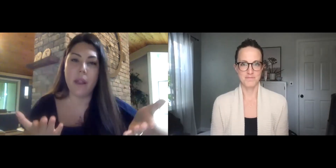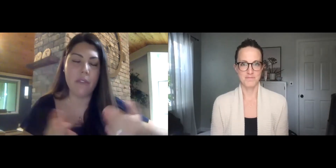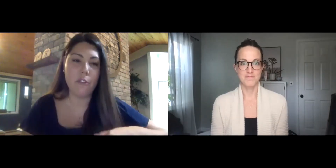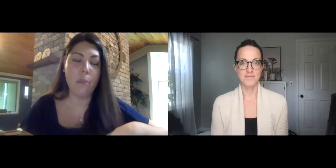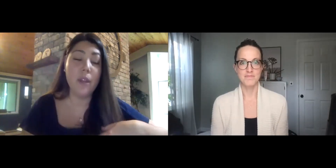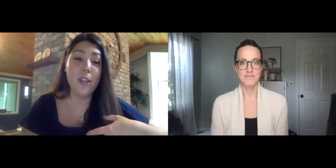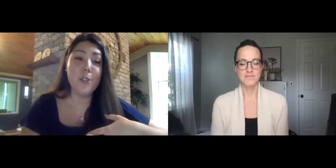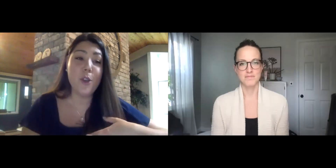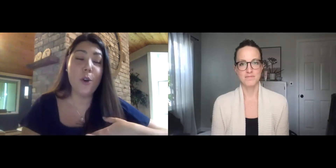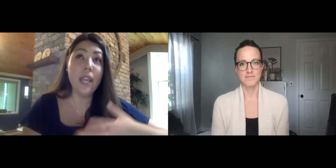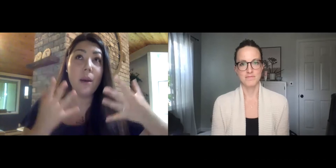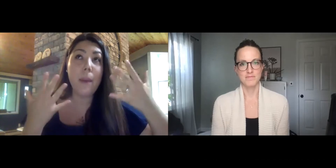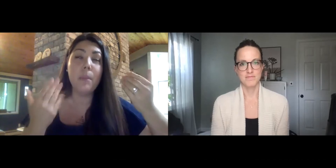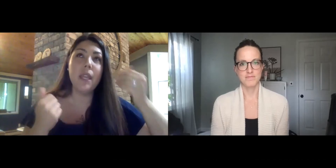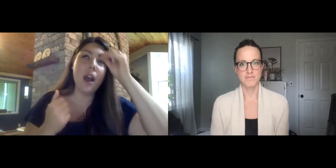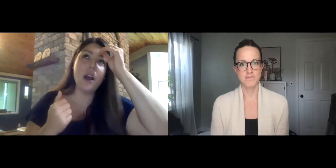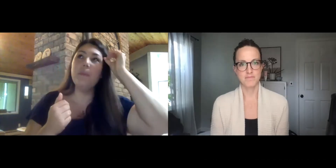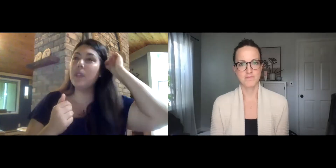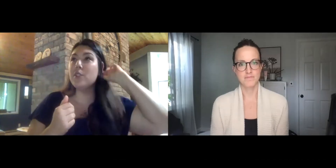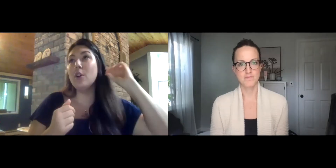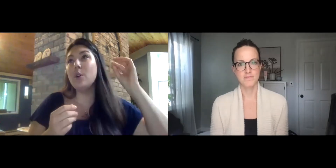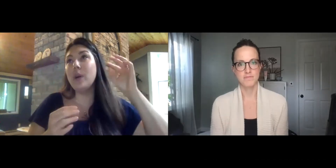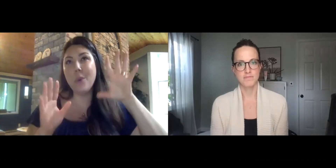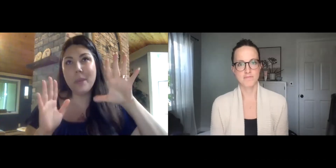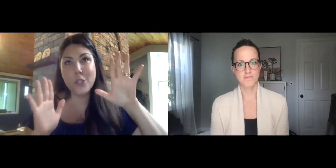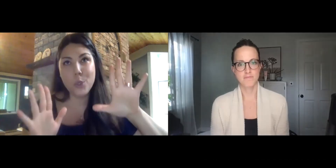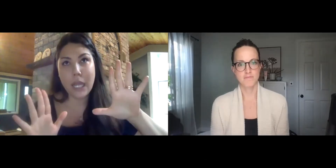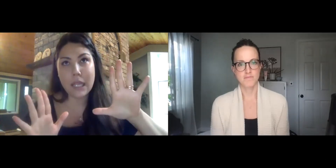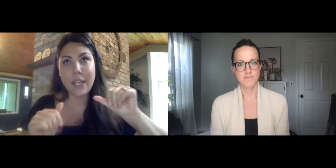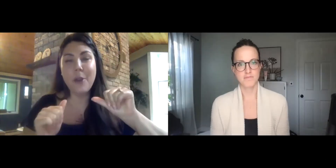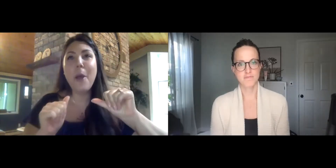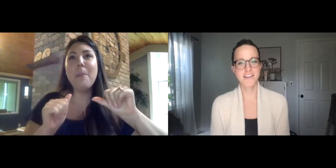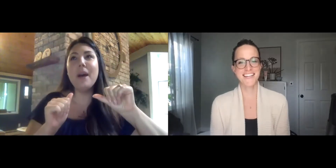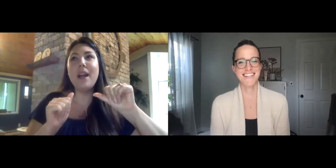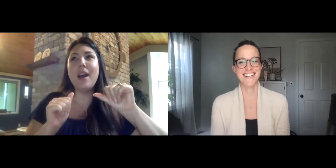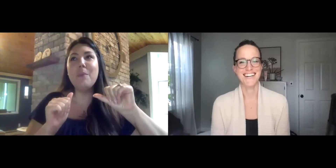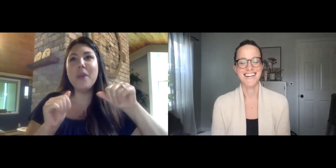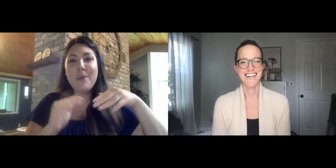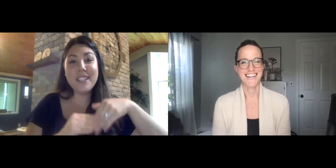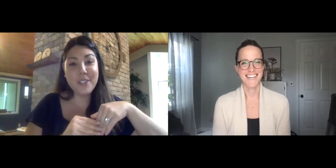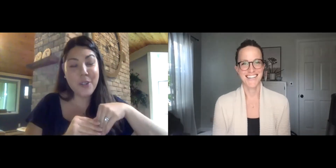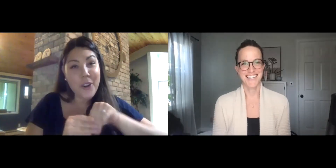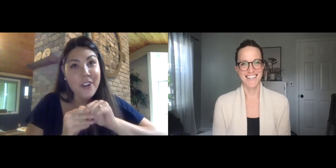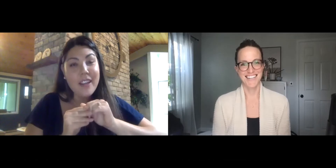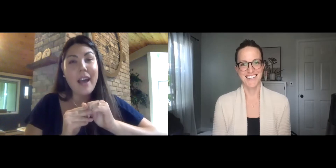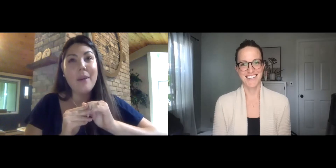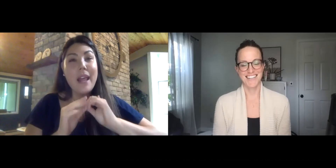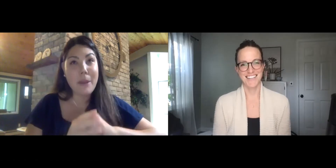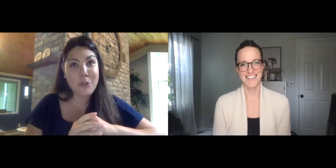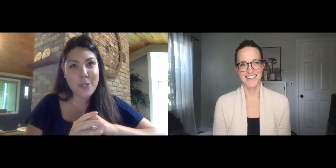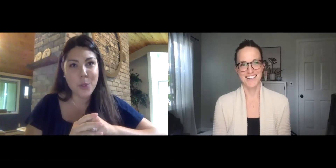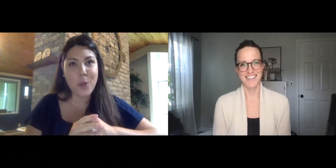can benefit from. So yeah, about me. So I won't be too lengthy here, but when I was a little girl